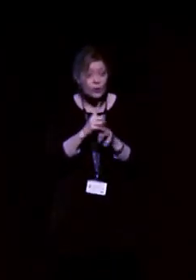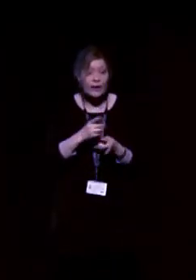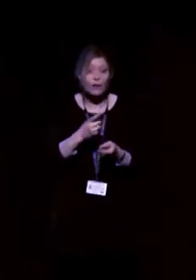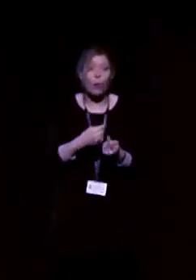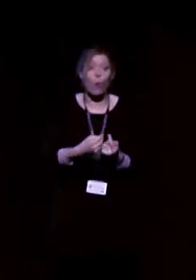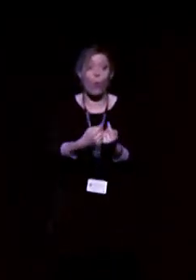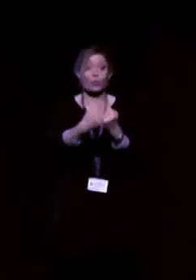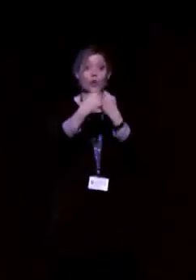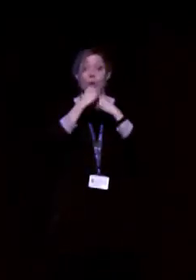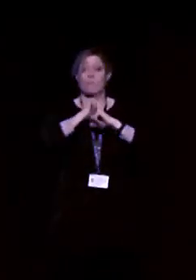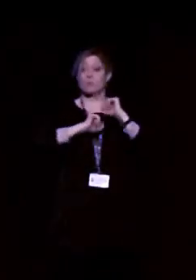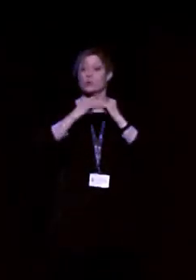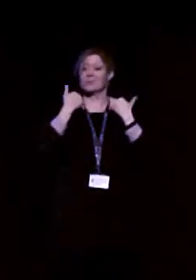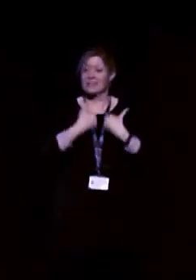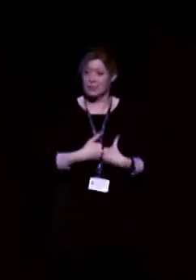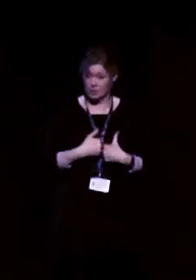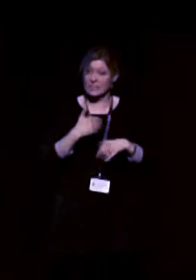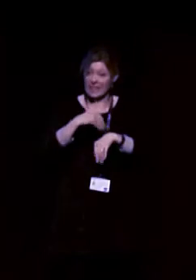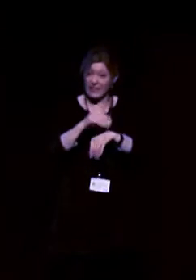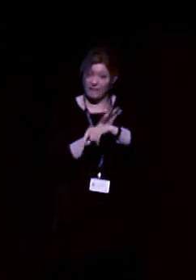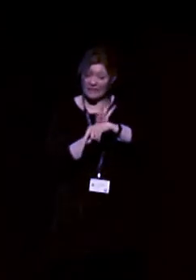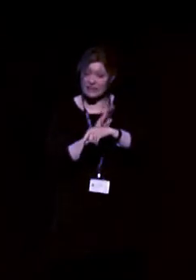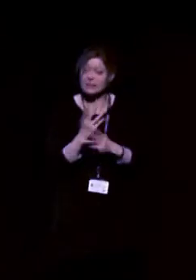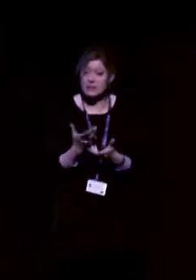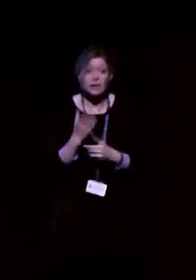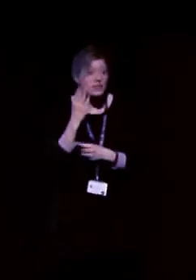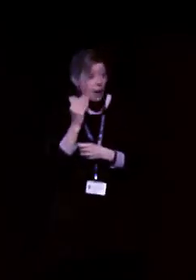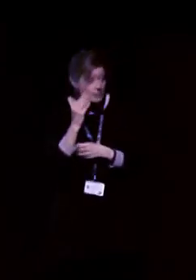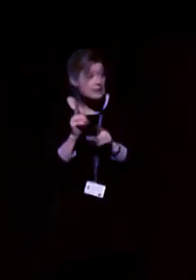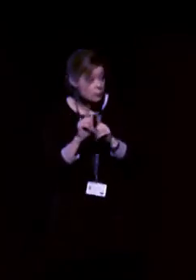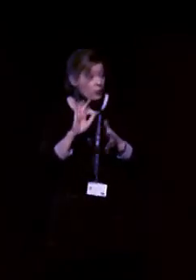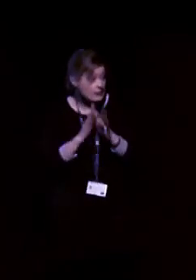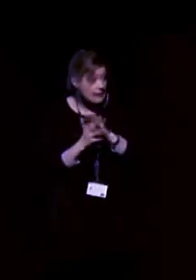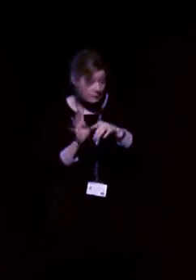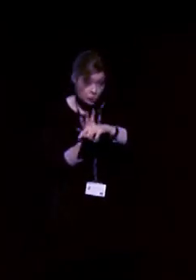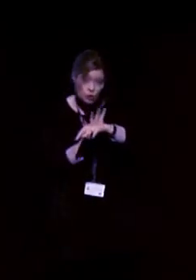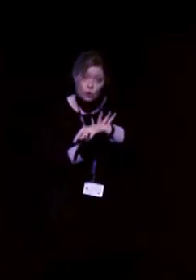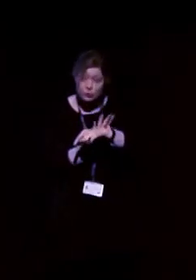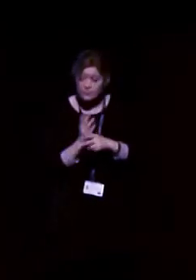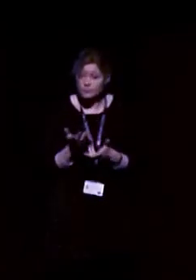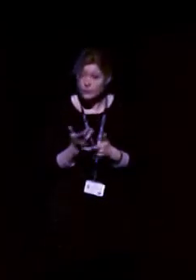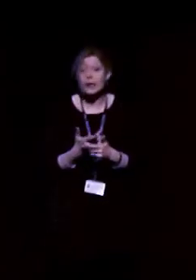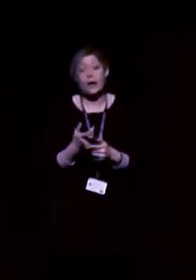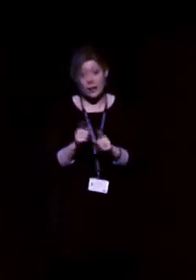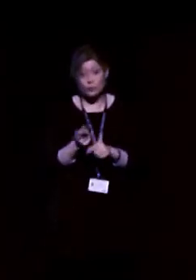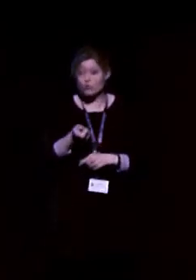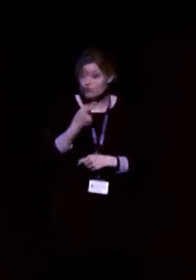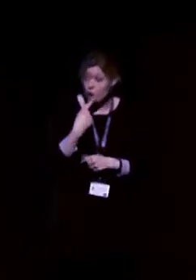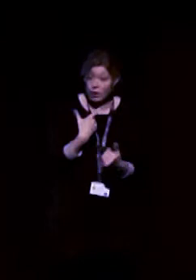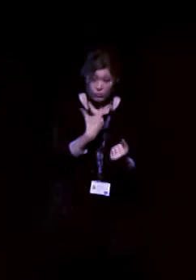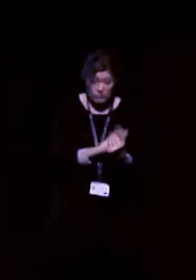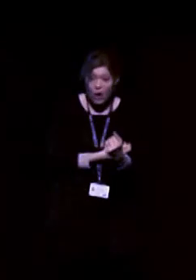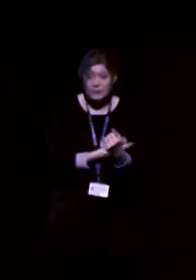activity. Metabolic conditions such as diabetes can affect the hair cell survival, and drugs, and